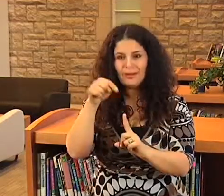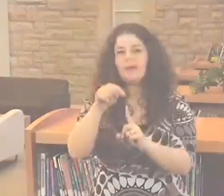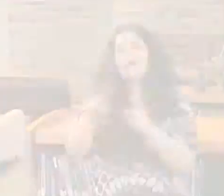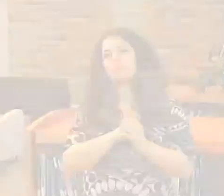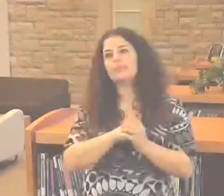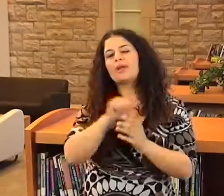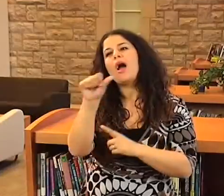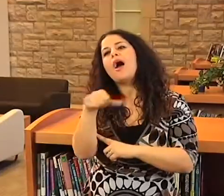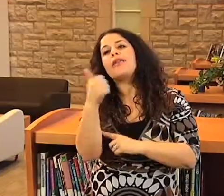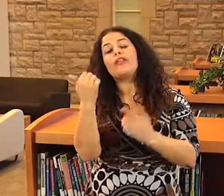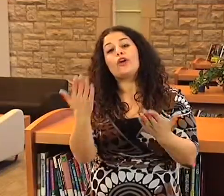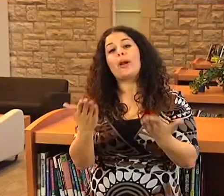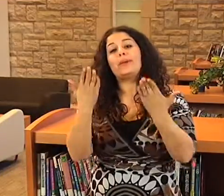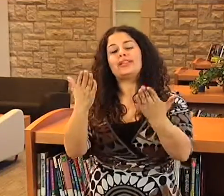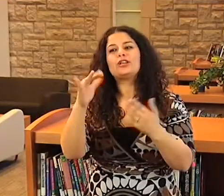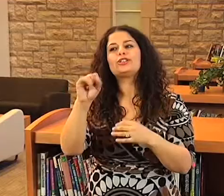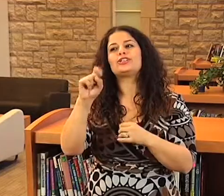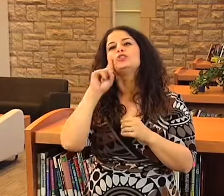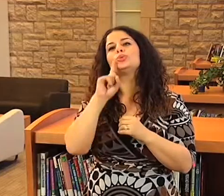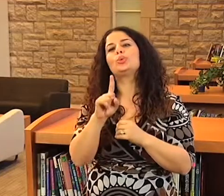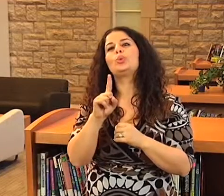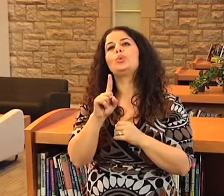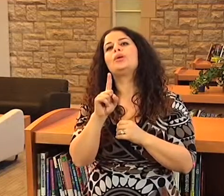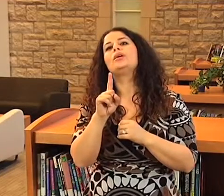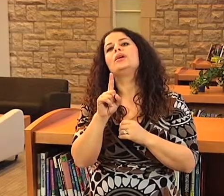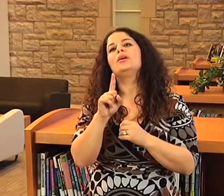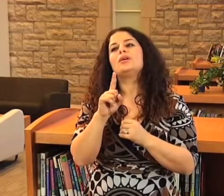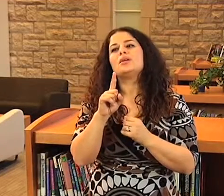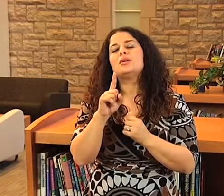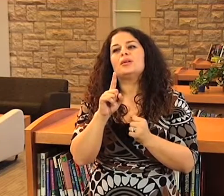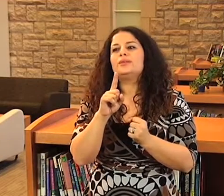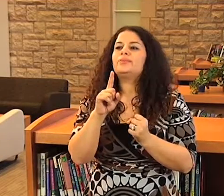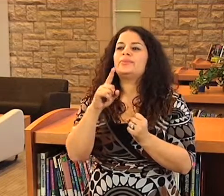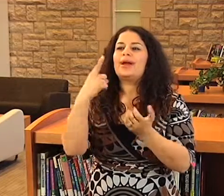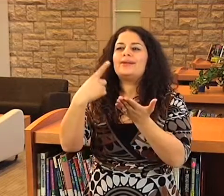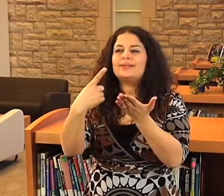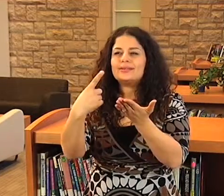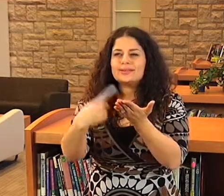very important. Another recommendation is to